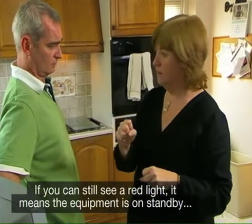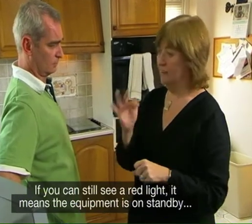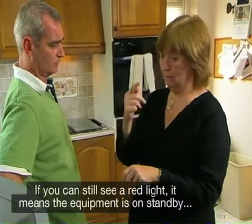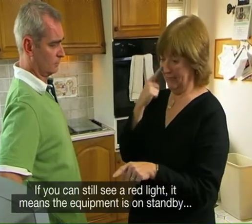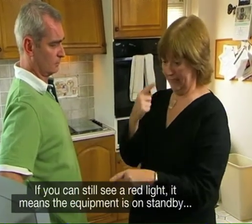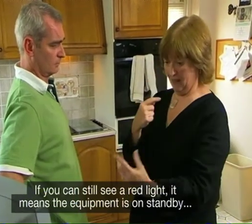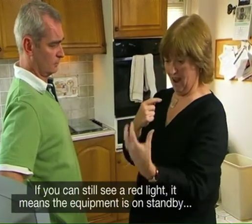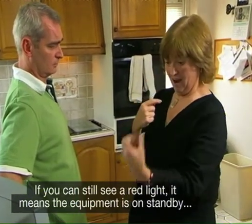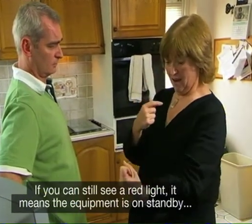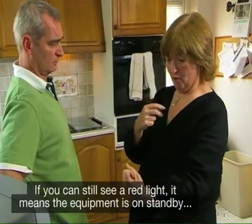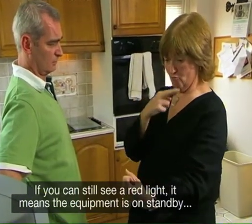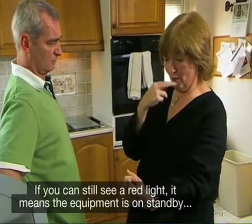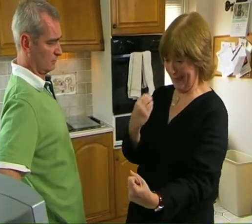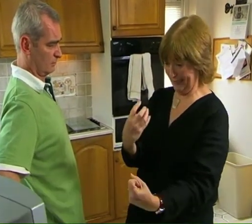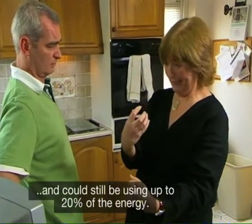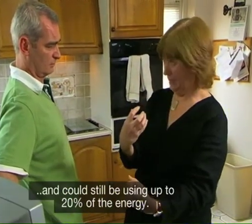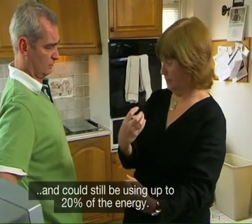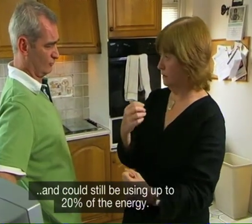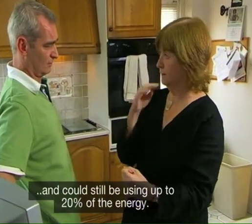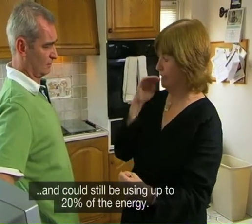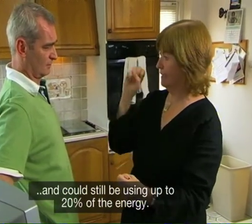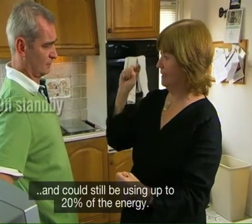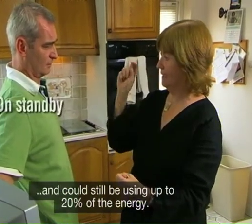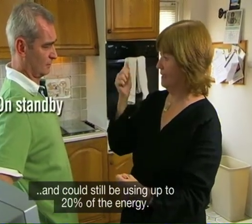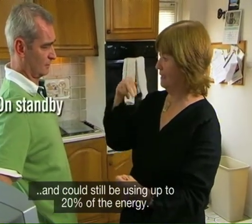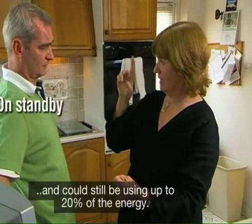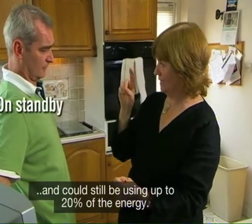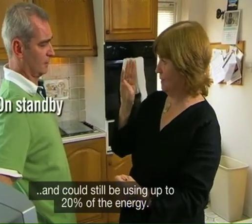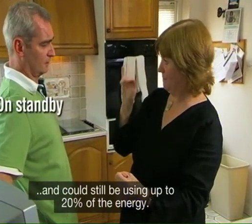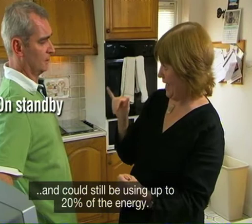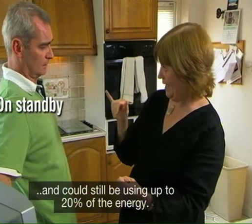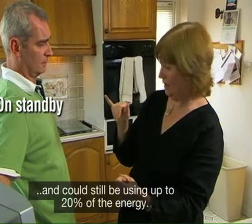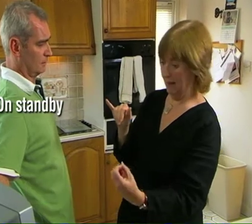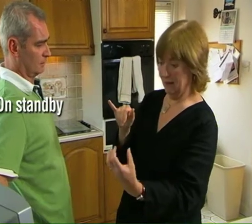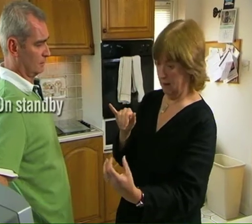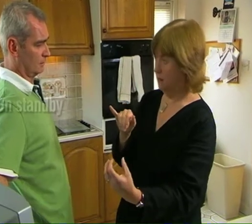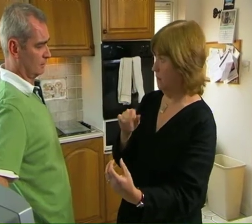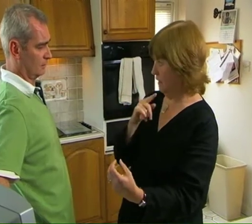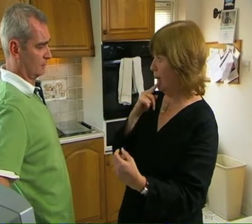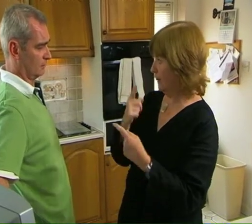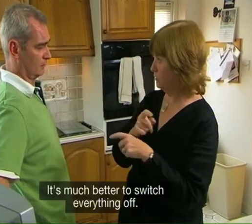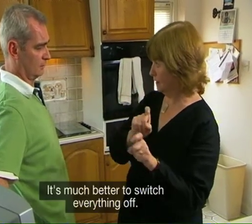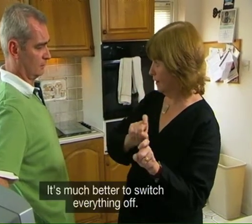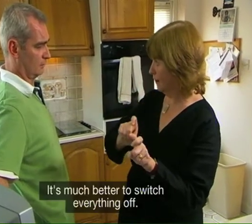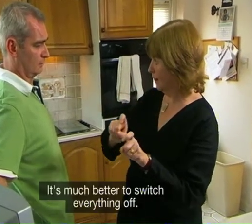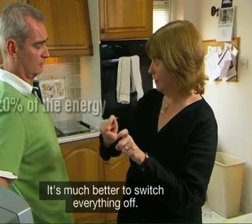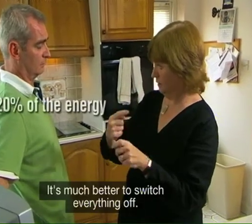equipment is on standby and could still be using up to 20% energy. It's much better to